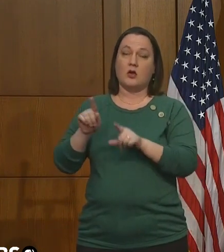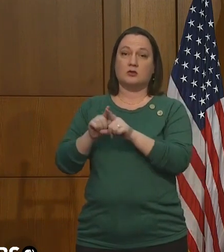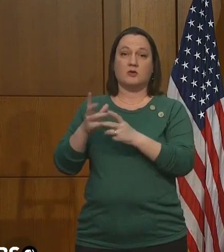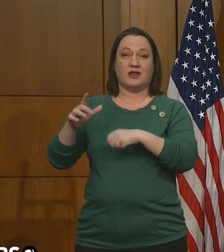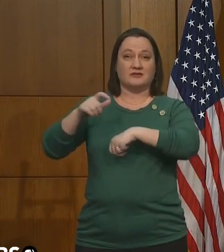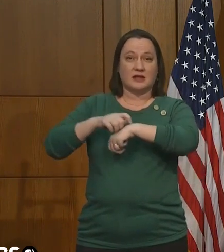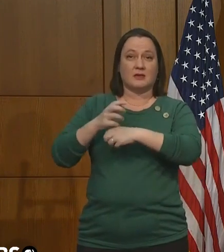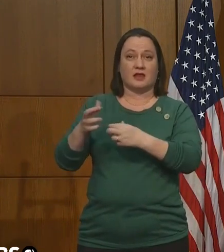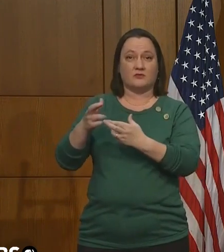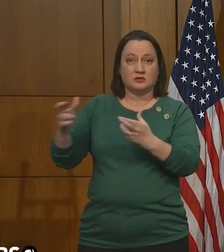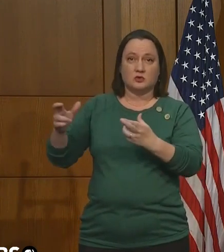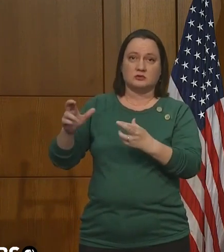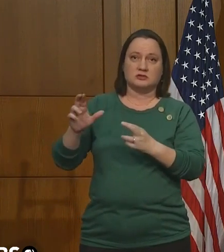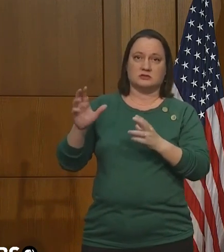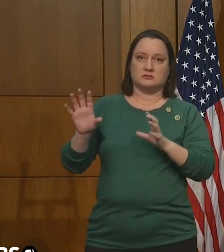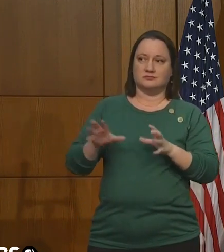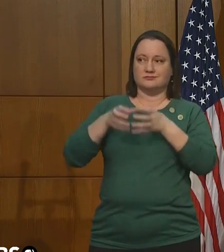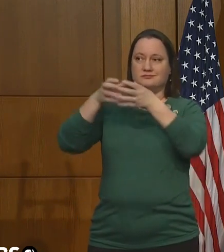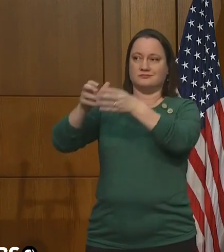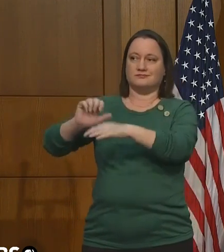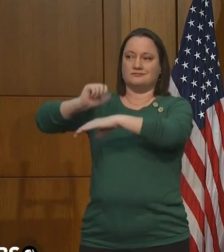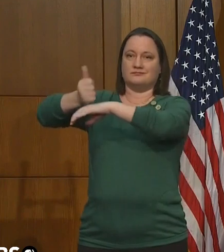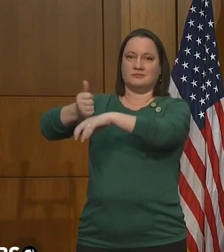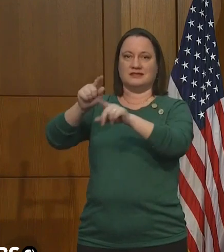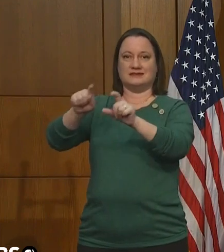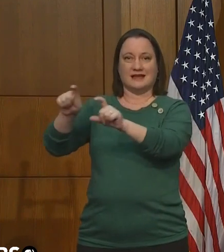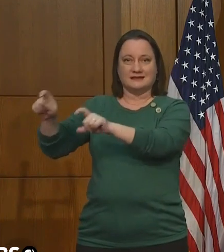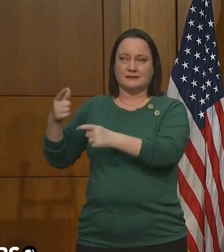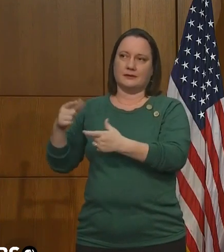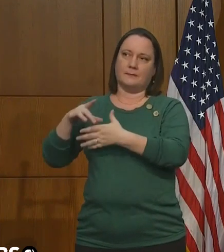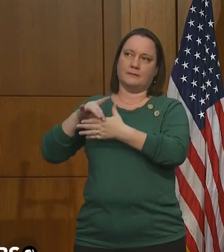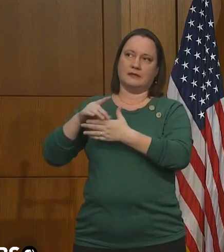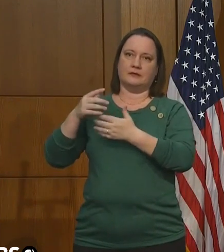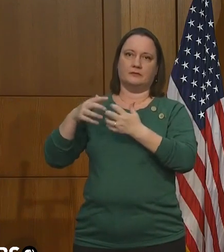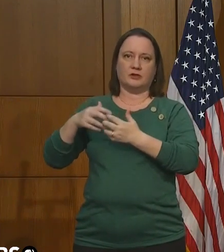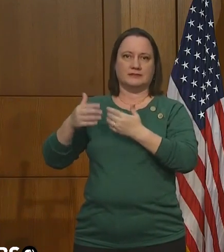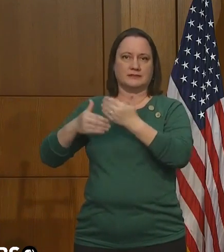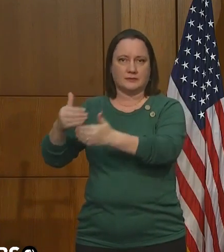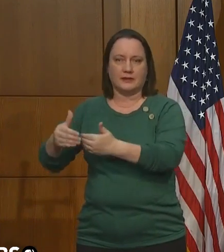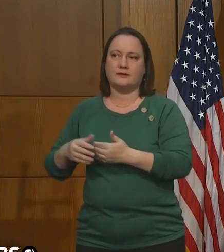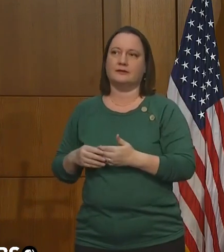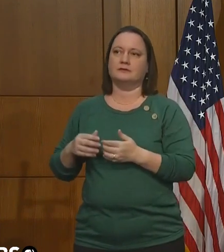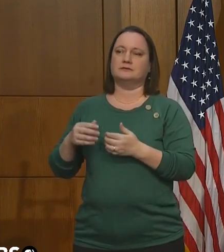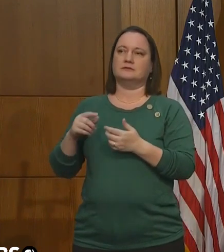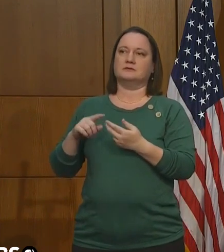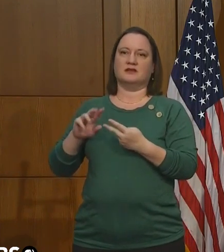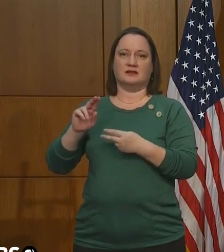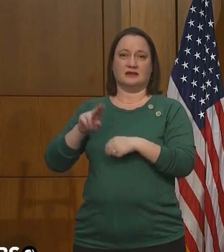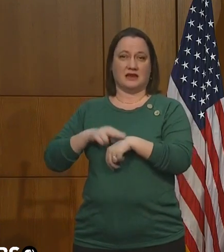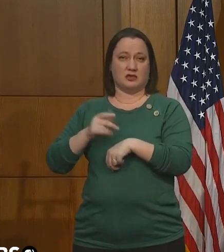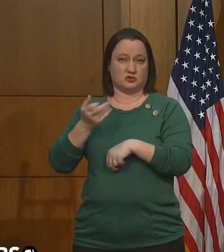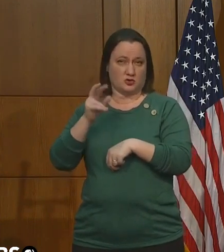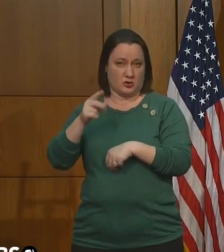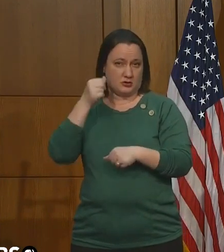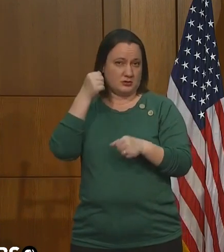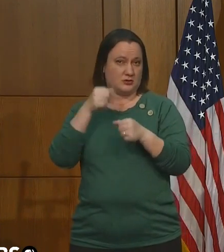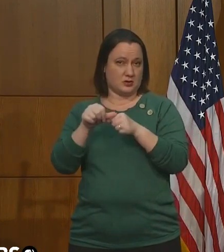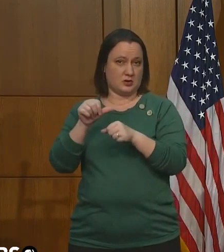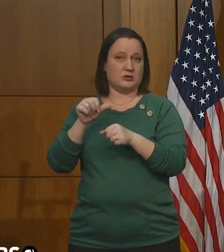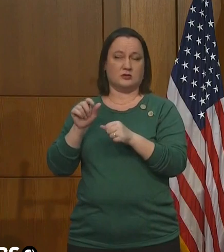resources doing testing in our meat processing plants. National Guard, as you probably remember, was working with our